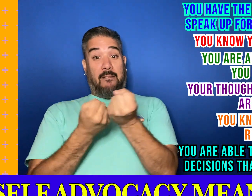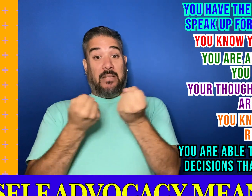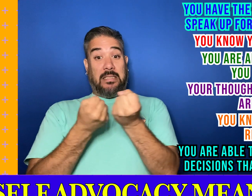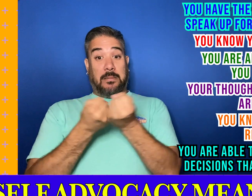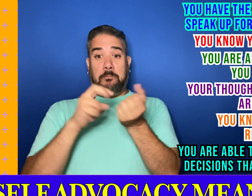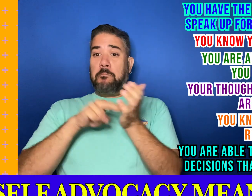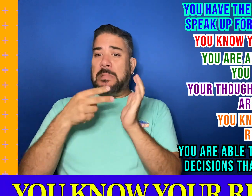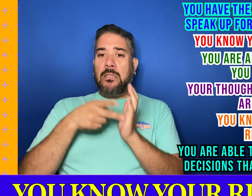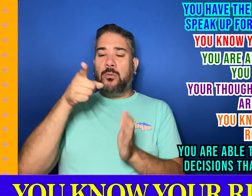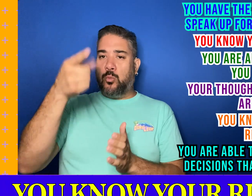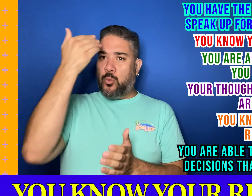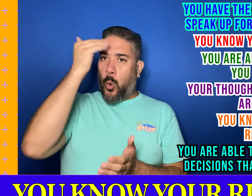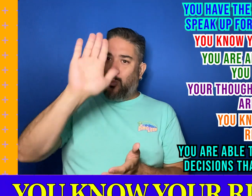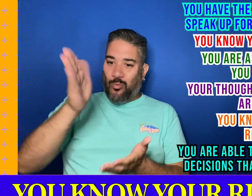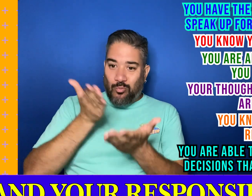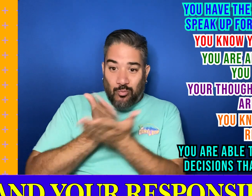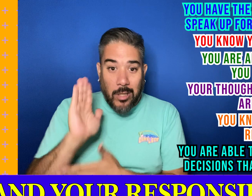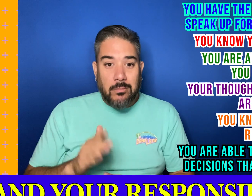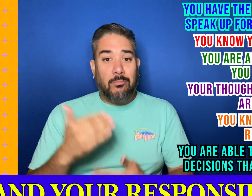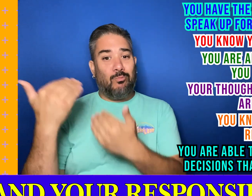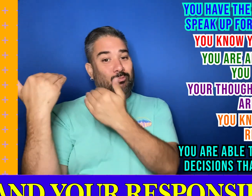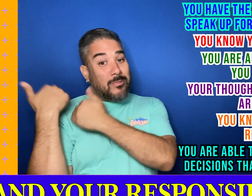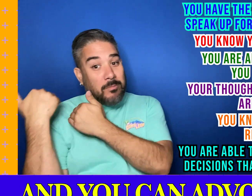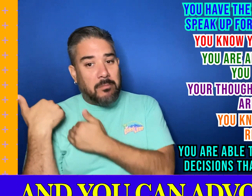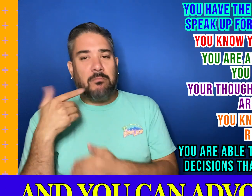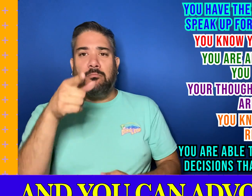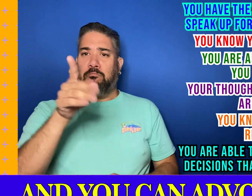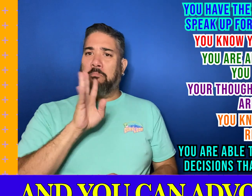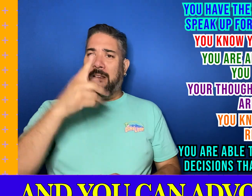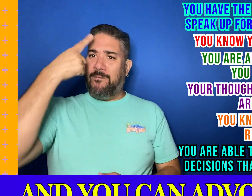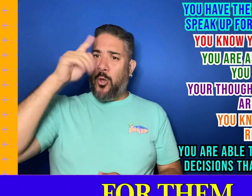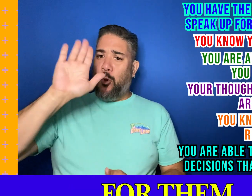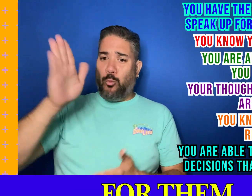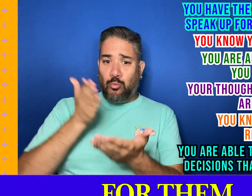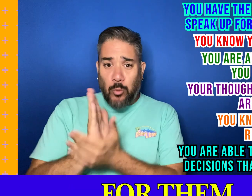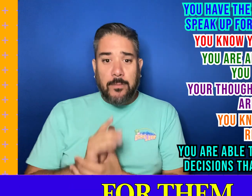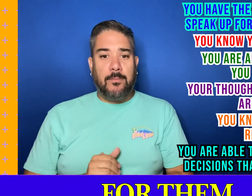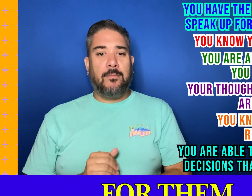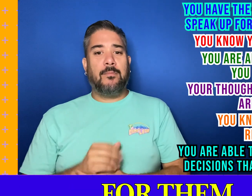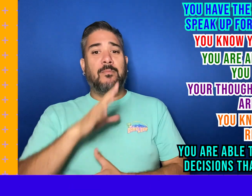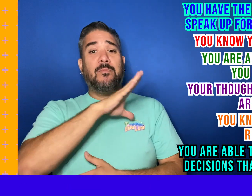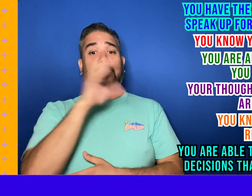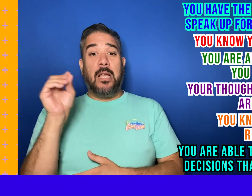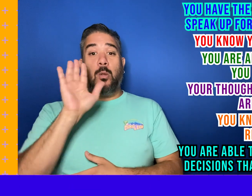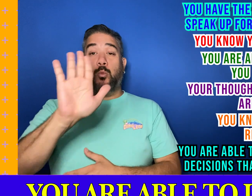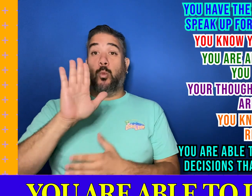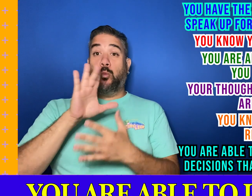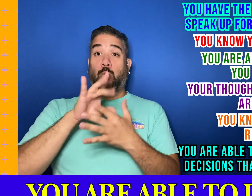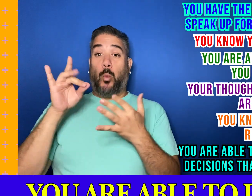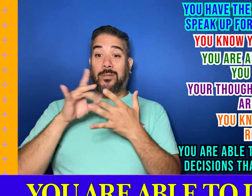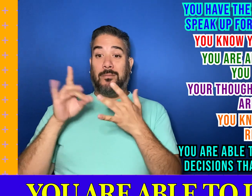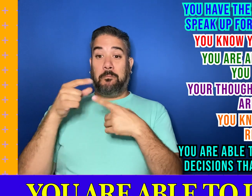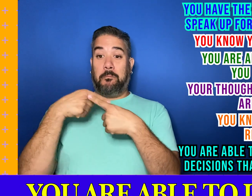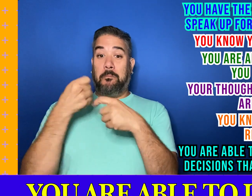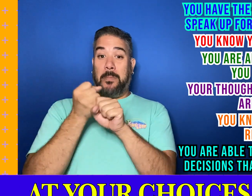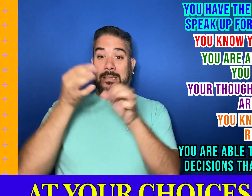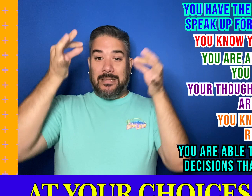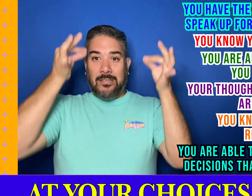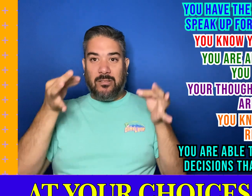Self-advocacy means that you know your rights and your responsibilities and you can advocate for them. You are able to look at your choices and